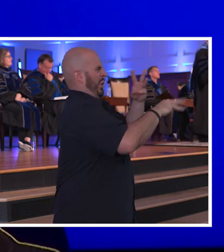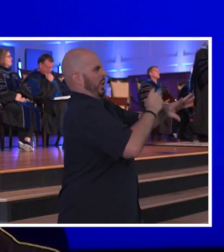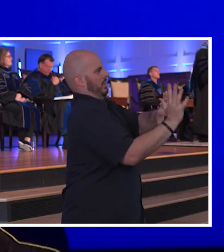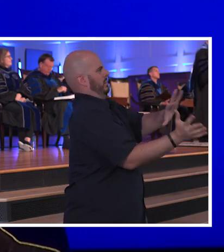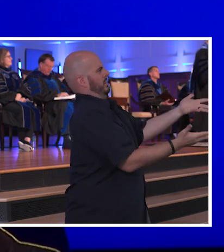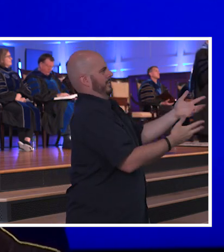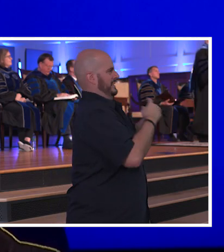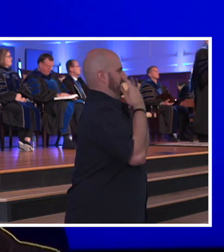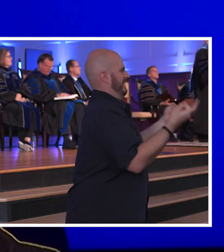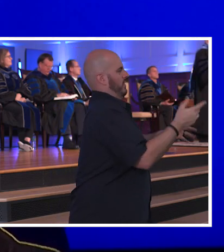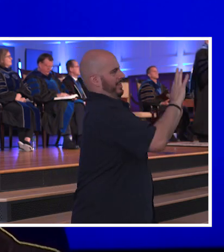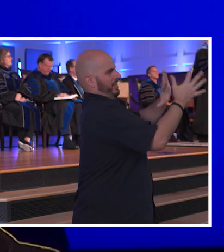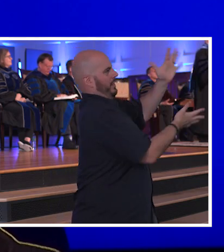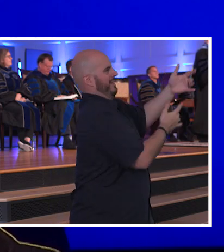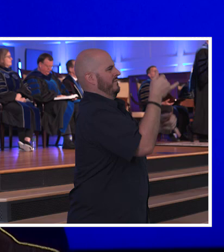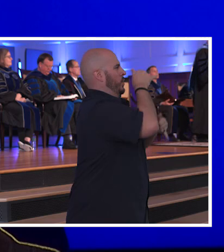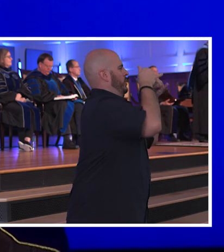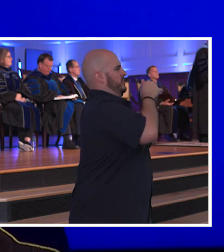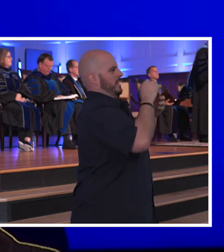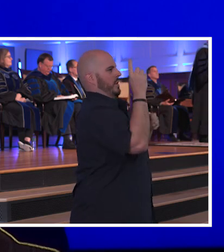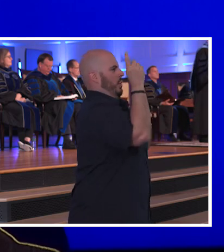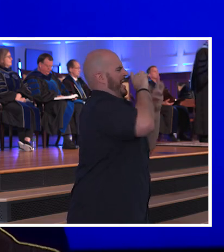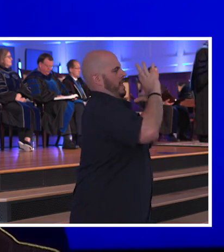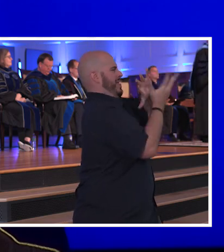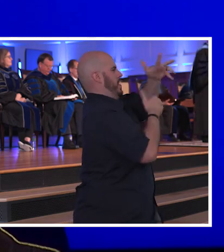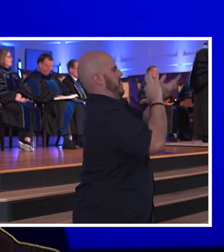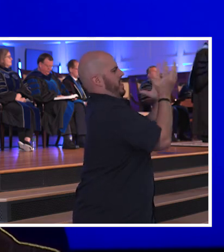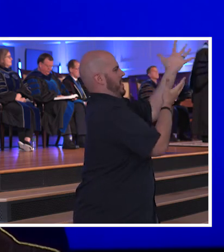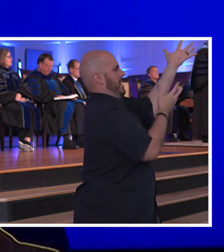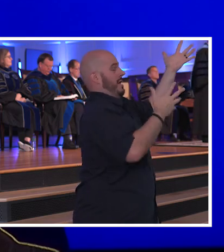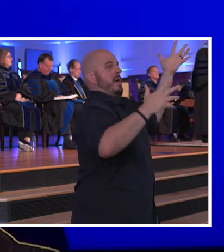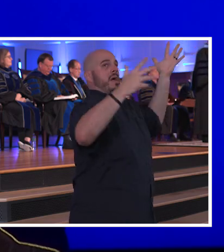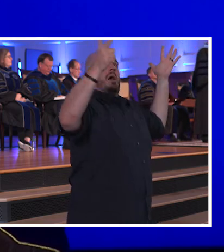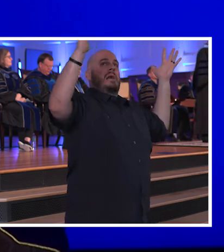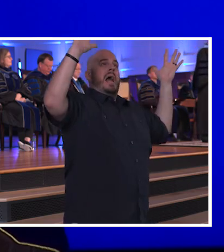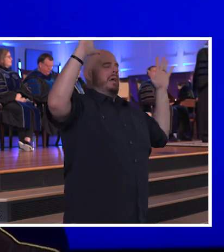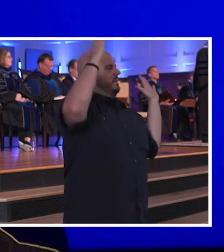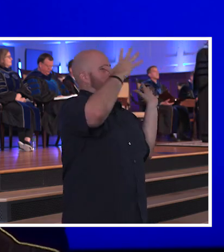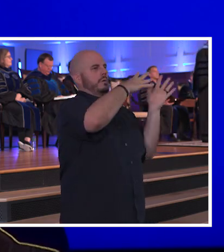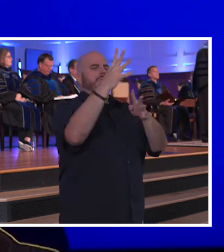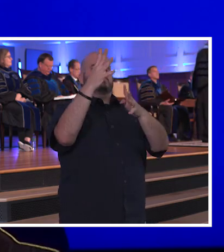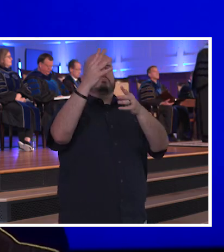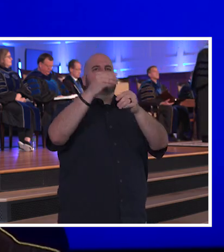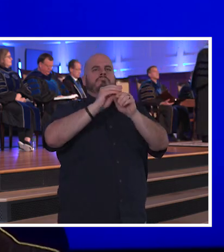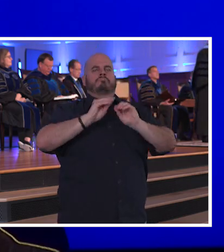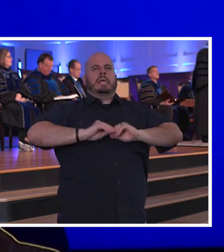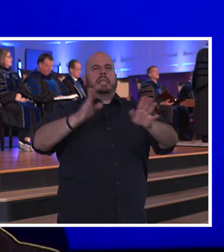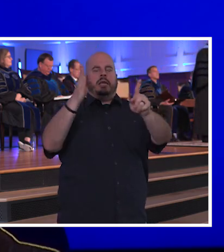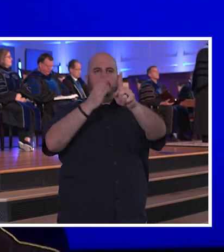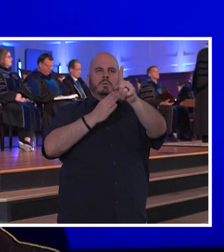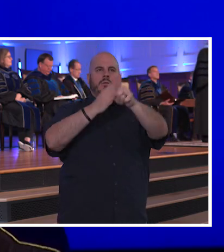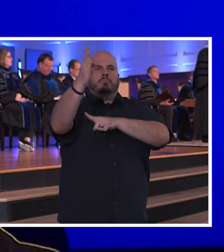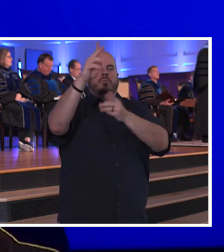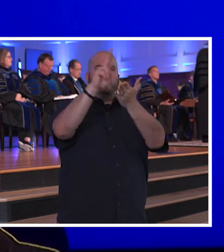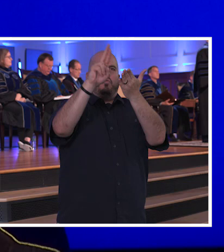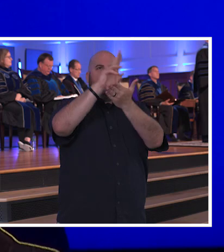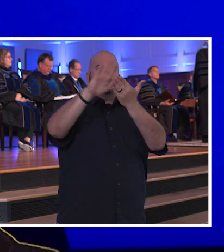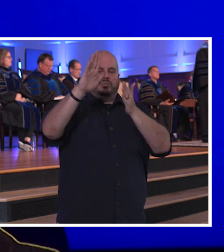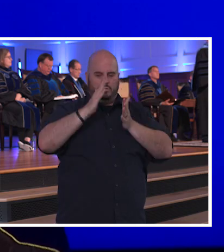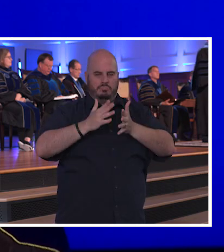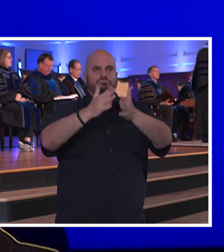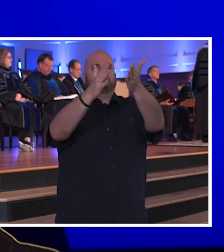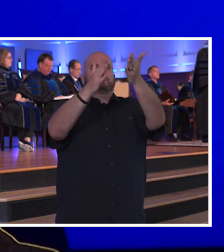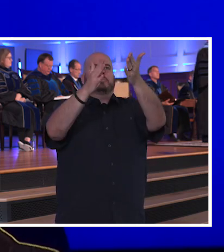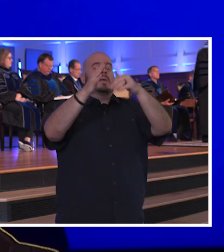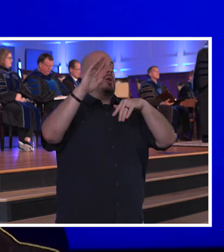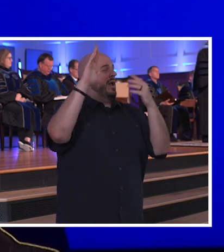the wicked, God will make our paths straight. He will make our paths righteous, and our Heavenly Father will be pleased as